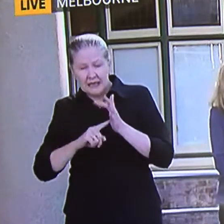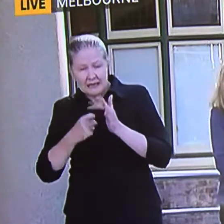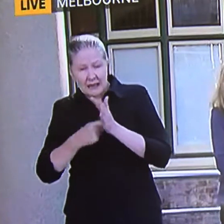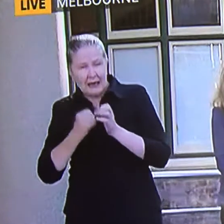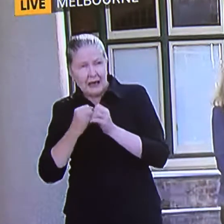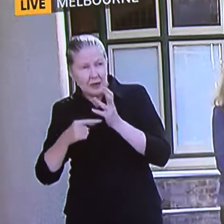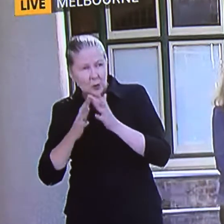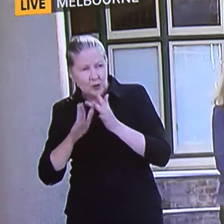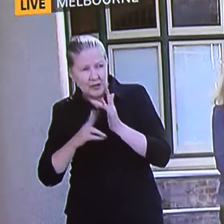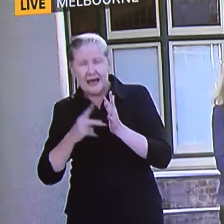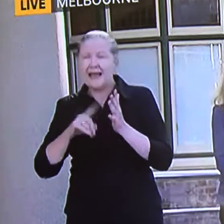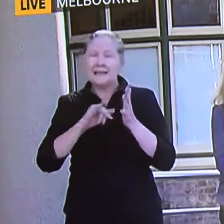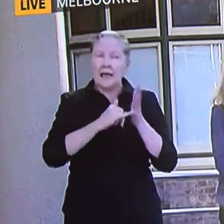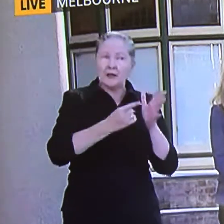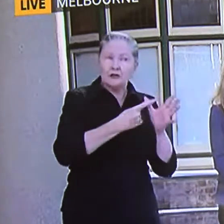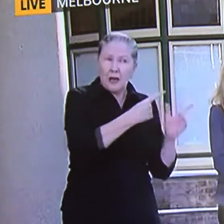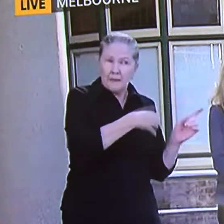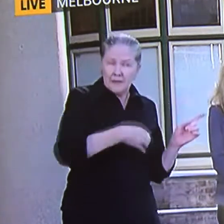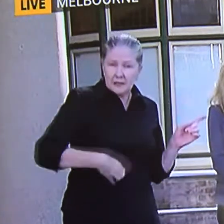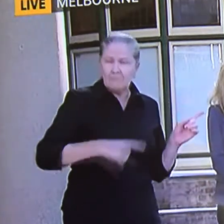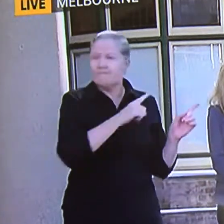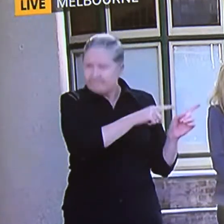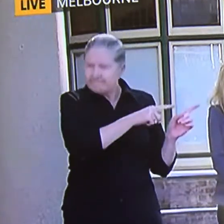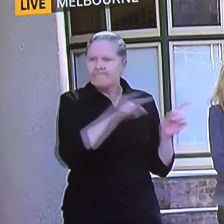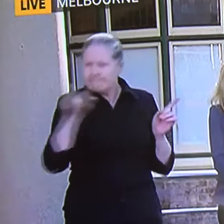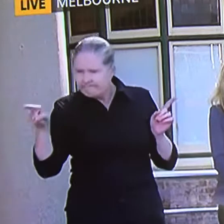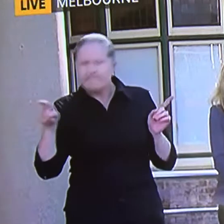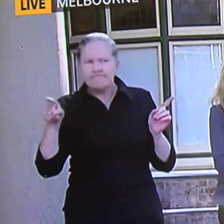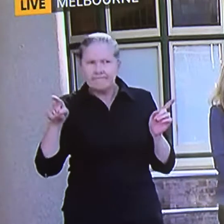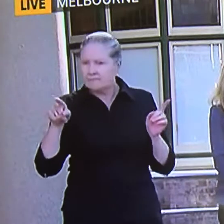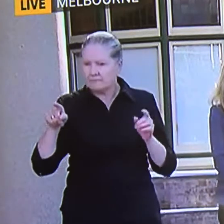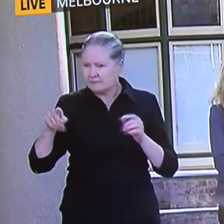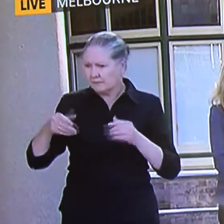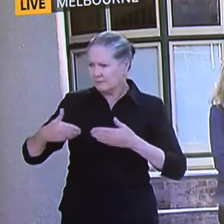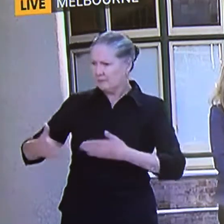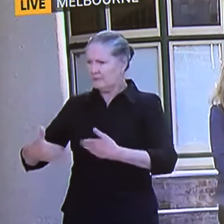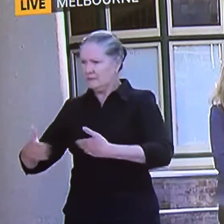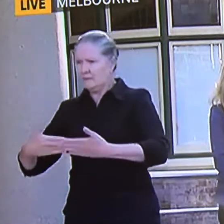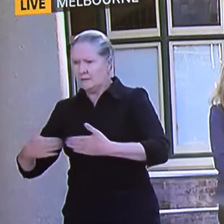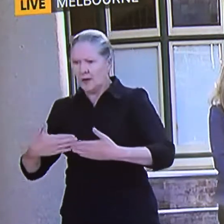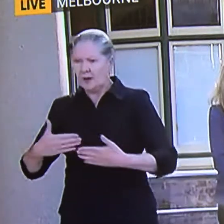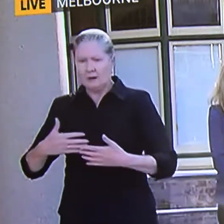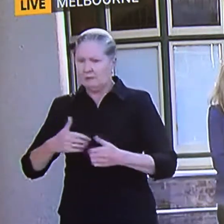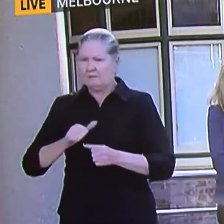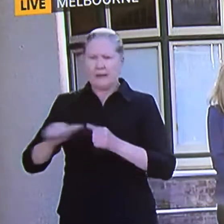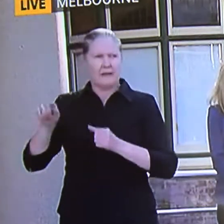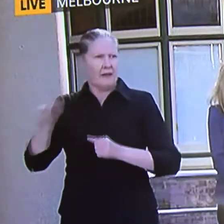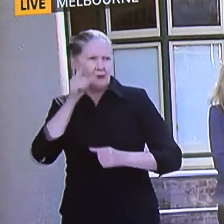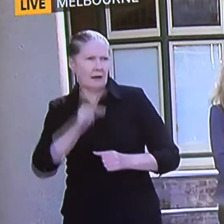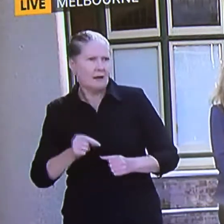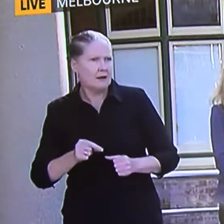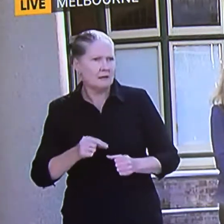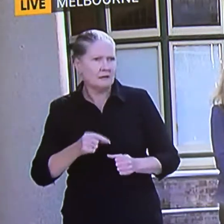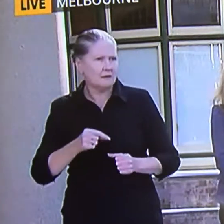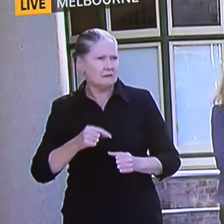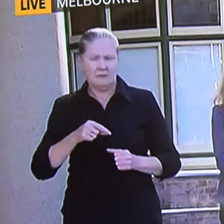Health Minister, Sarah Courtenay. They have responded, I think, as well as anybody could possibly have hoped. They have immediately